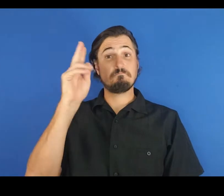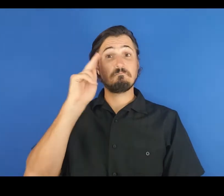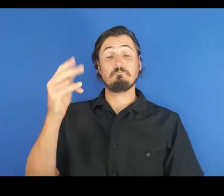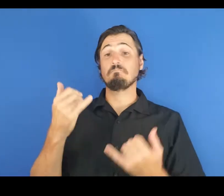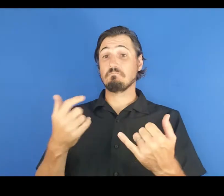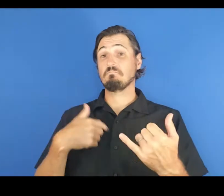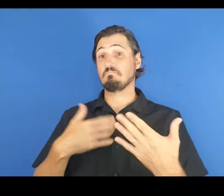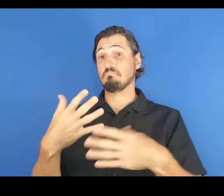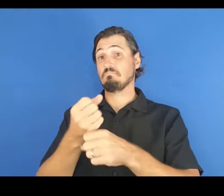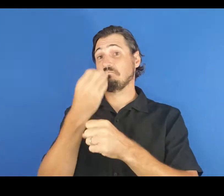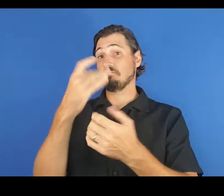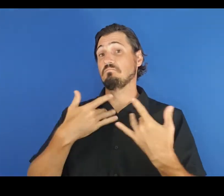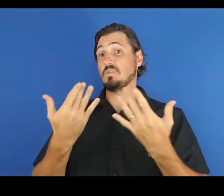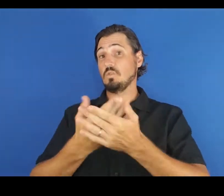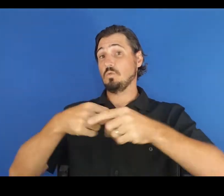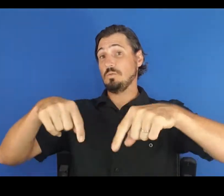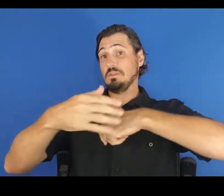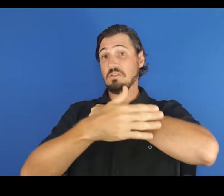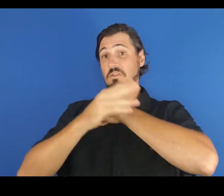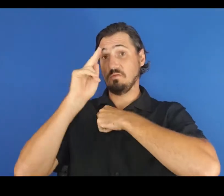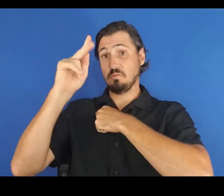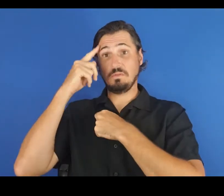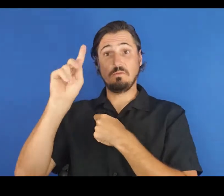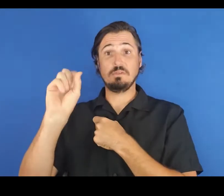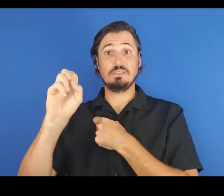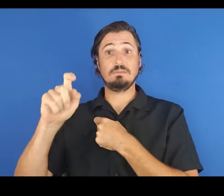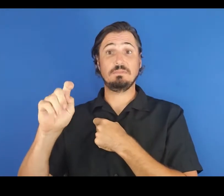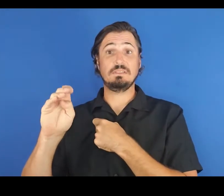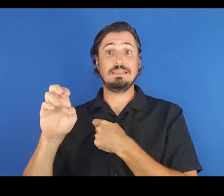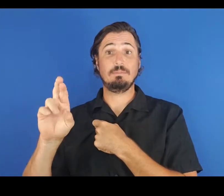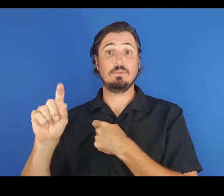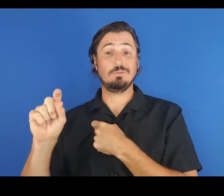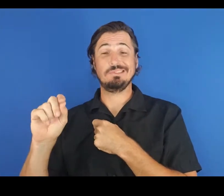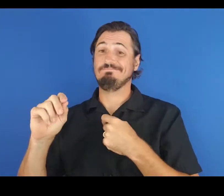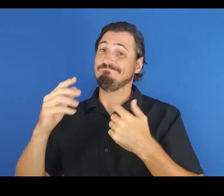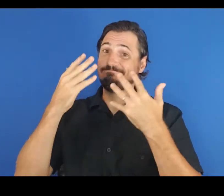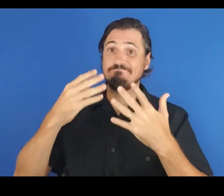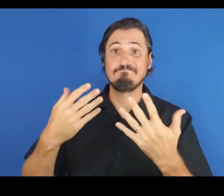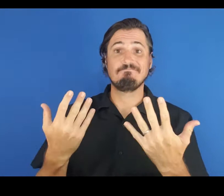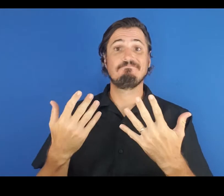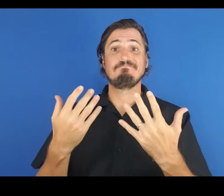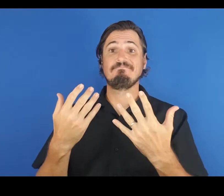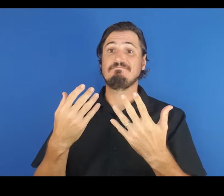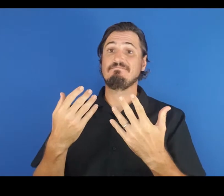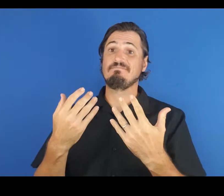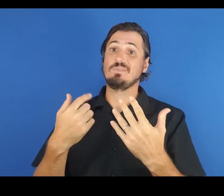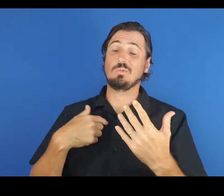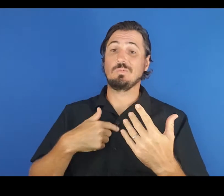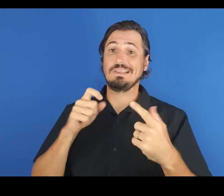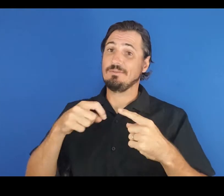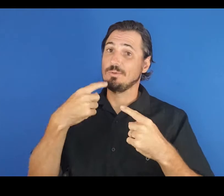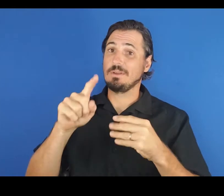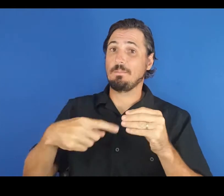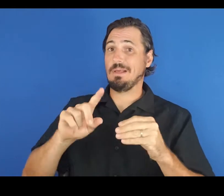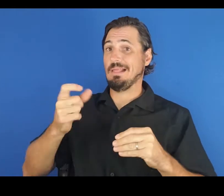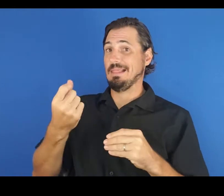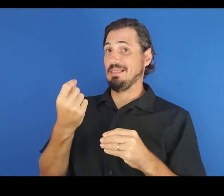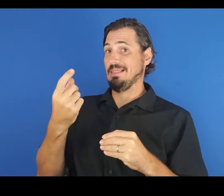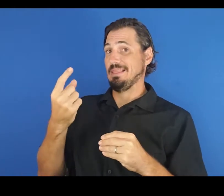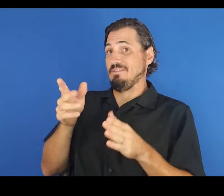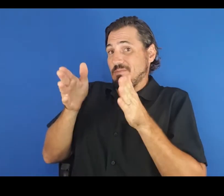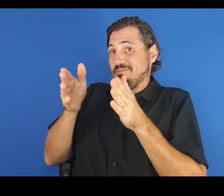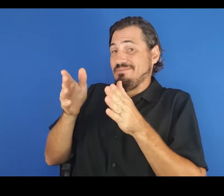Hello, Kauai. This is your County of Kauai briefing for September 20th. Tragically, we are reporting Kauai's 11th fatality